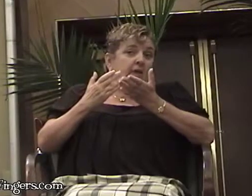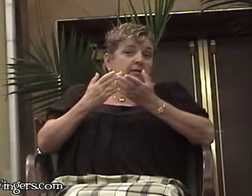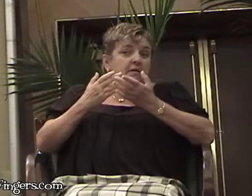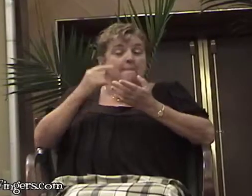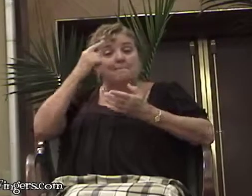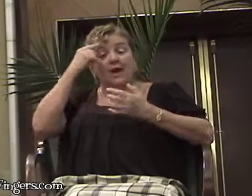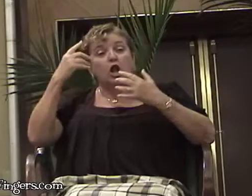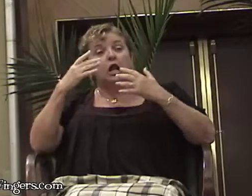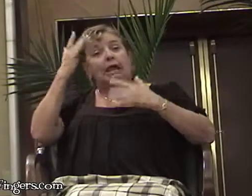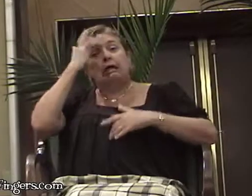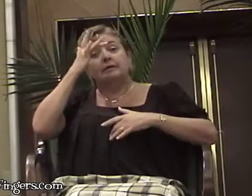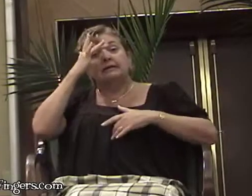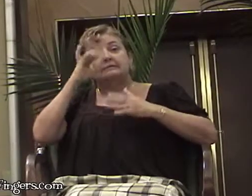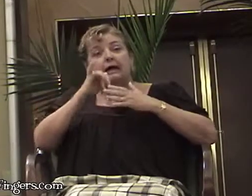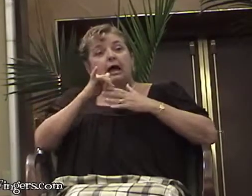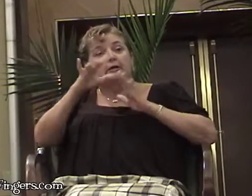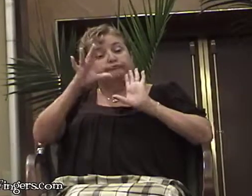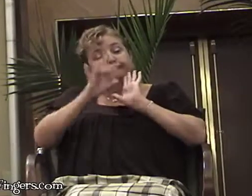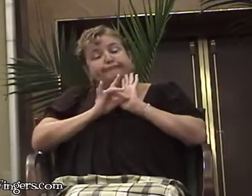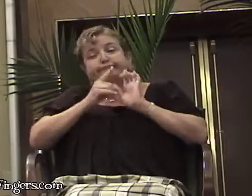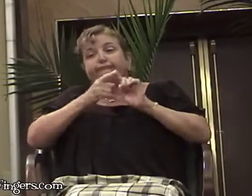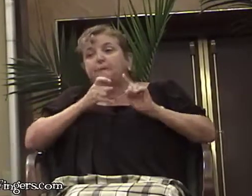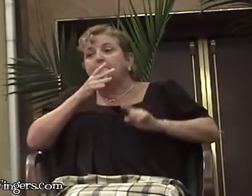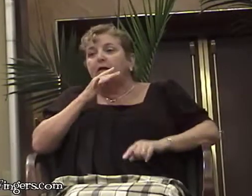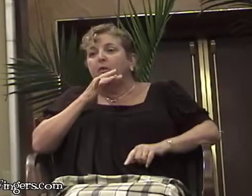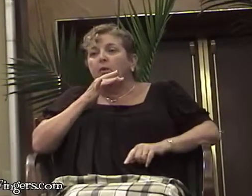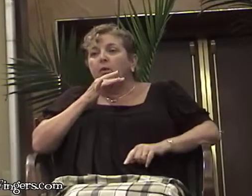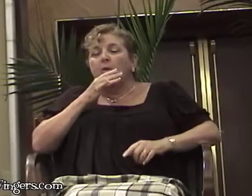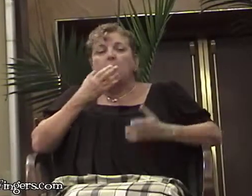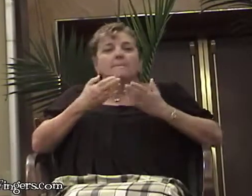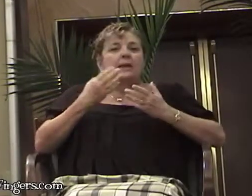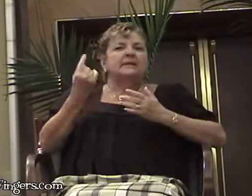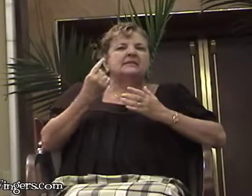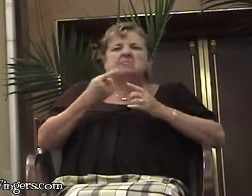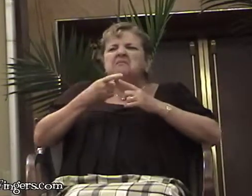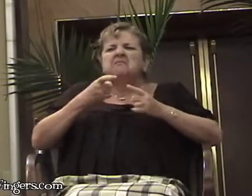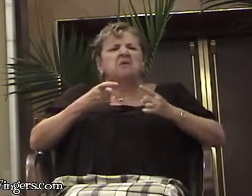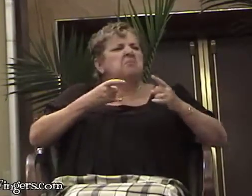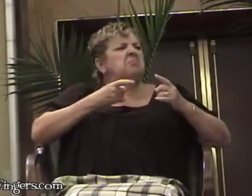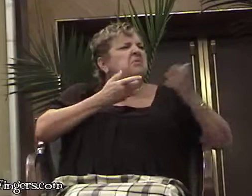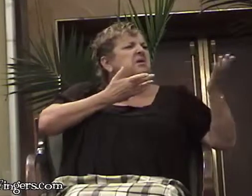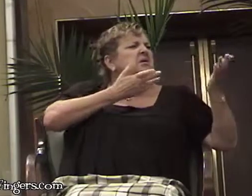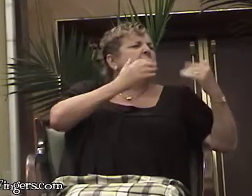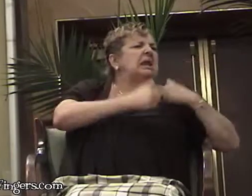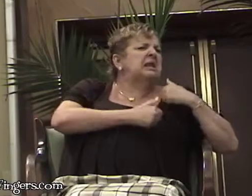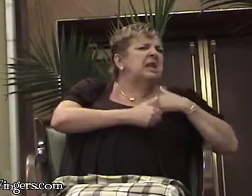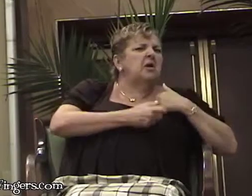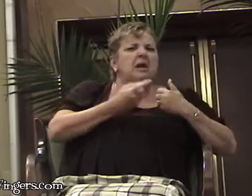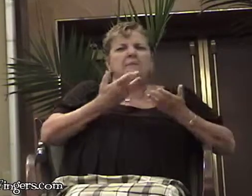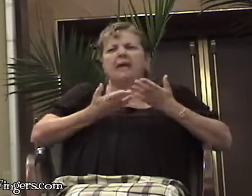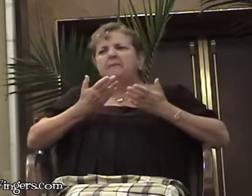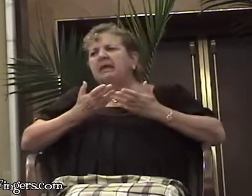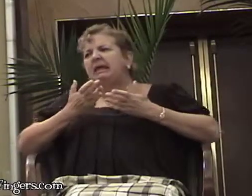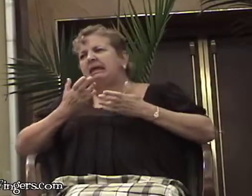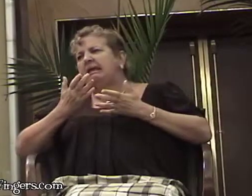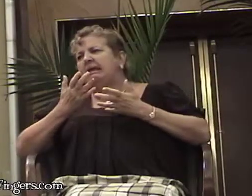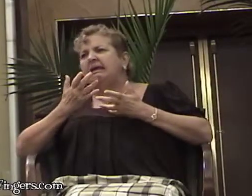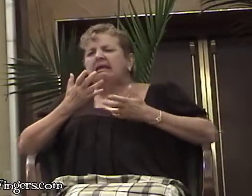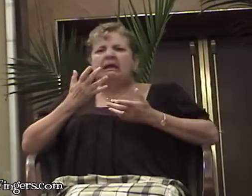stuff I got, they're now talking about, I got it from the job, or got the experience in the service. Maybe it's the neighborhood I live in. Maybe it's the fact I'm a mummer. I don't know. But